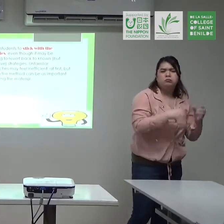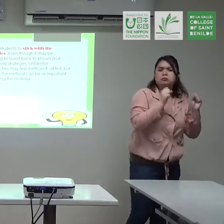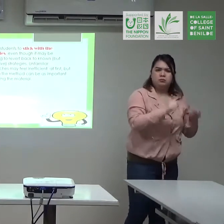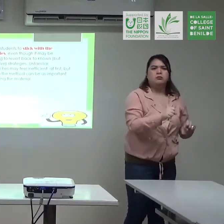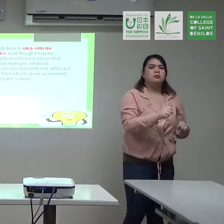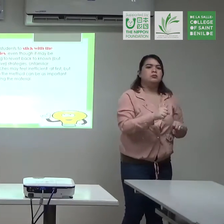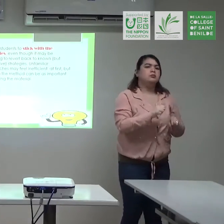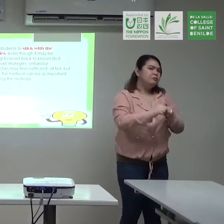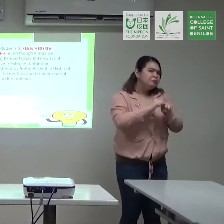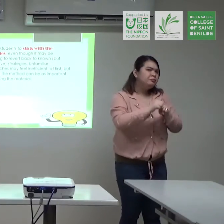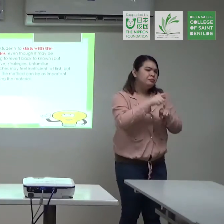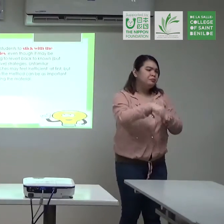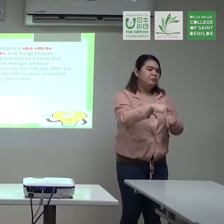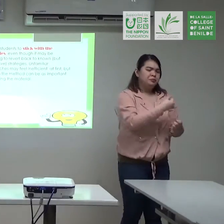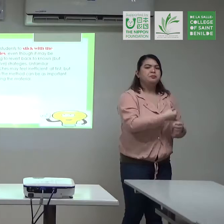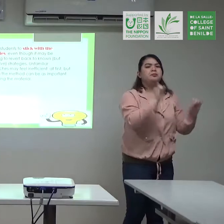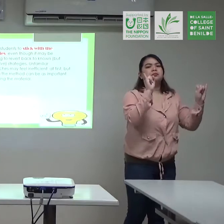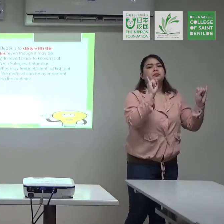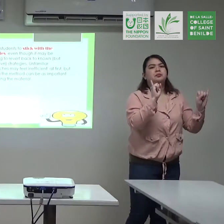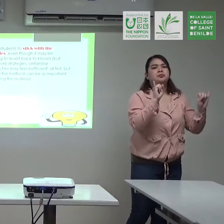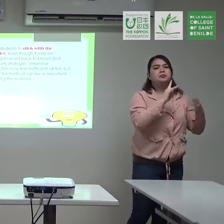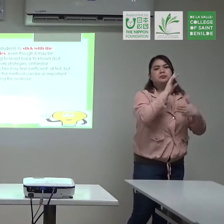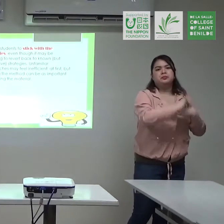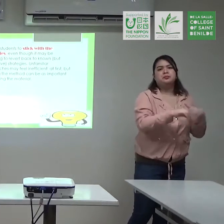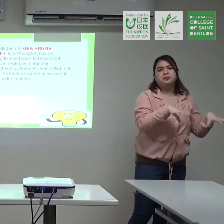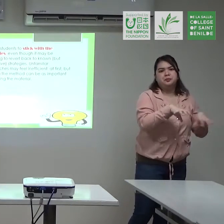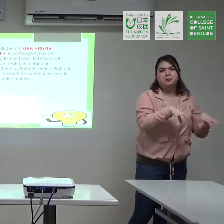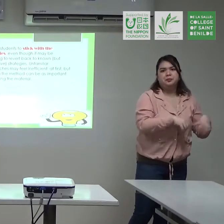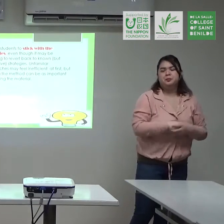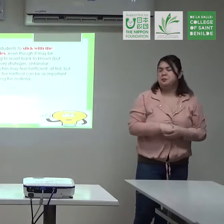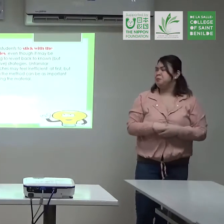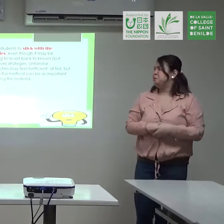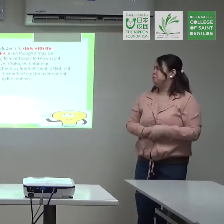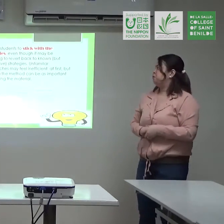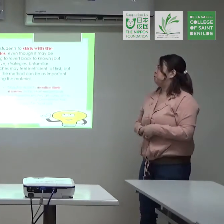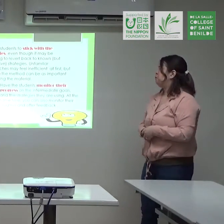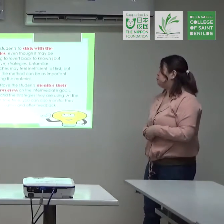position to go about it.